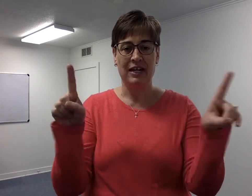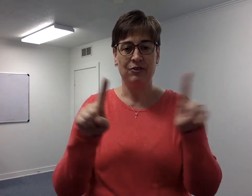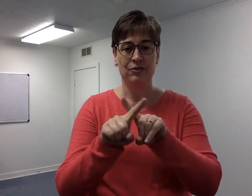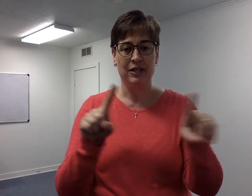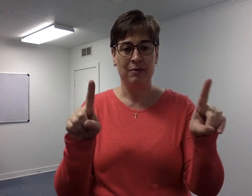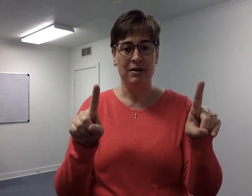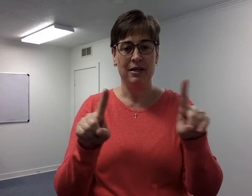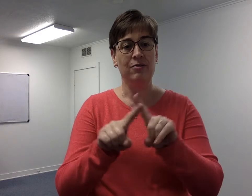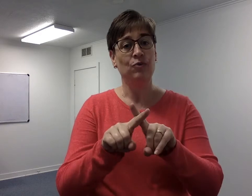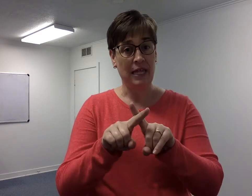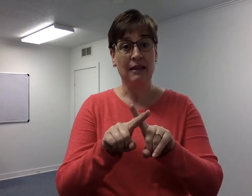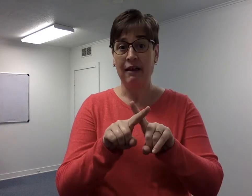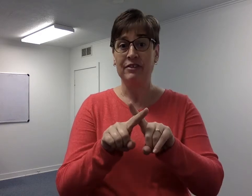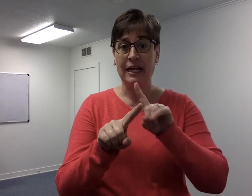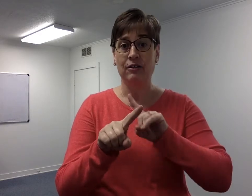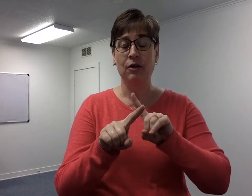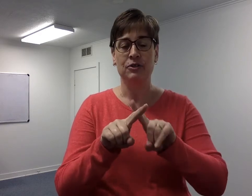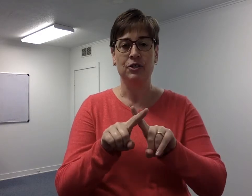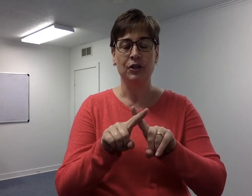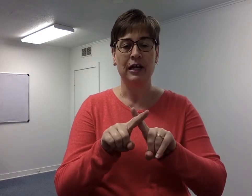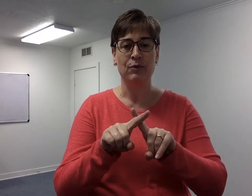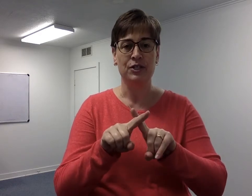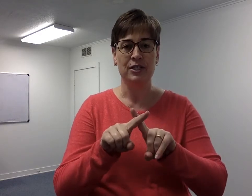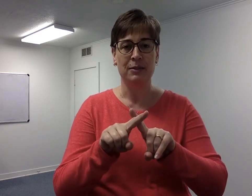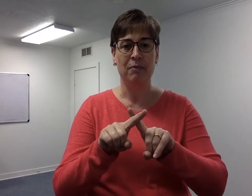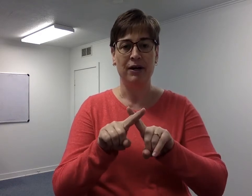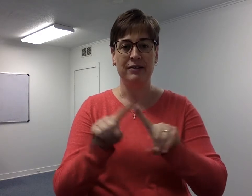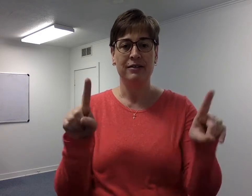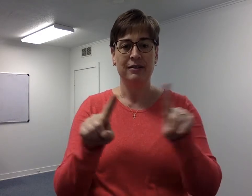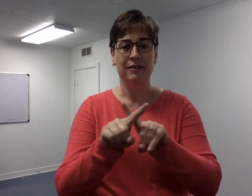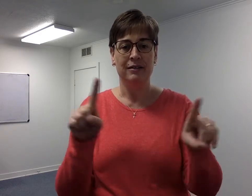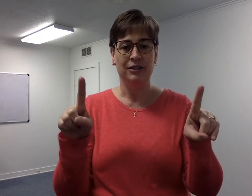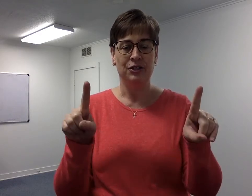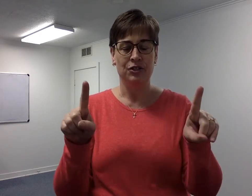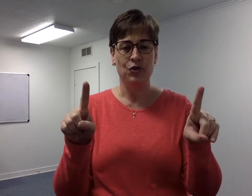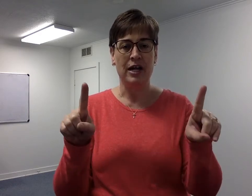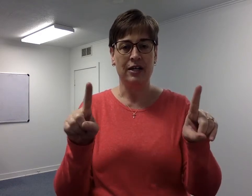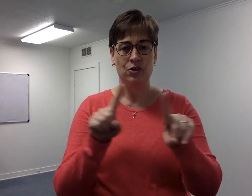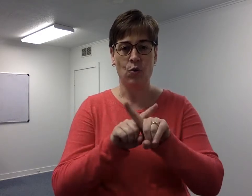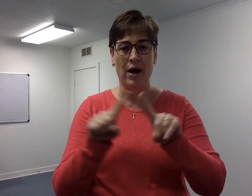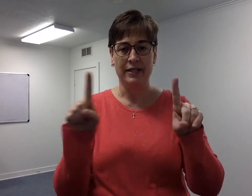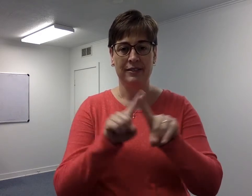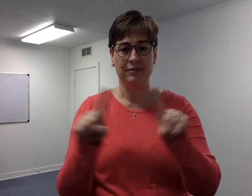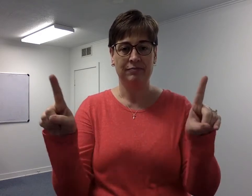Left-hander is going to be with that left hand closest to you like we just did but. You just strike it twice.